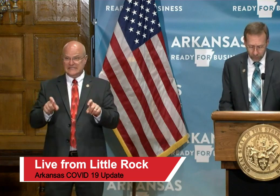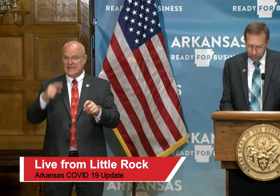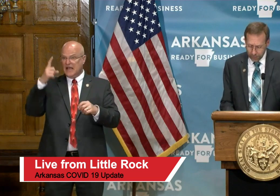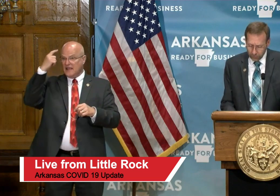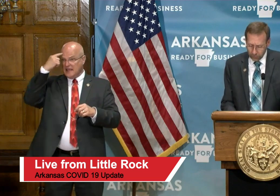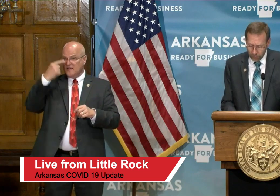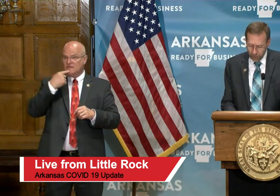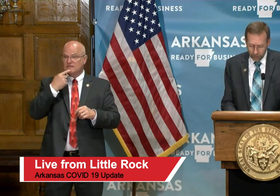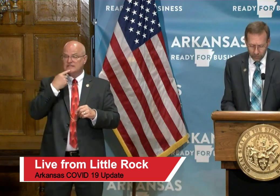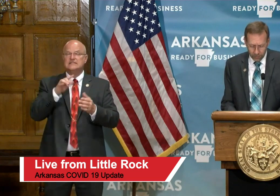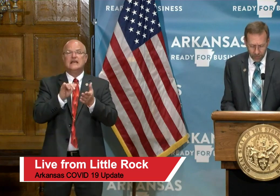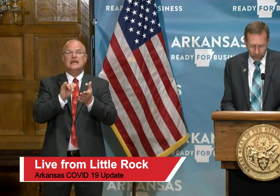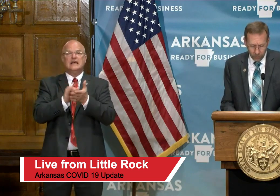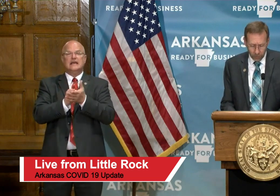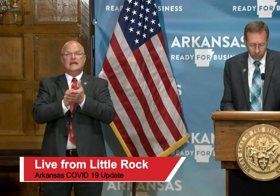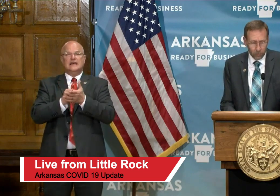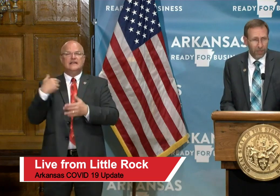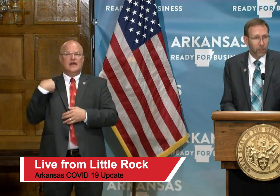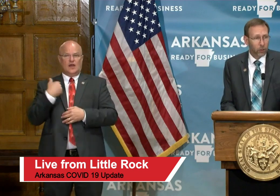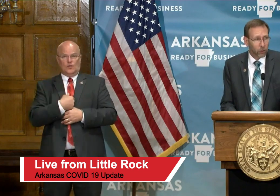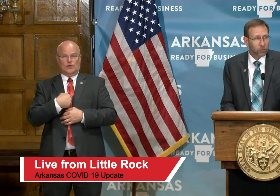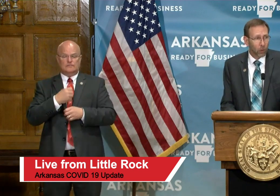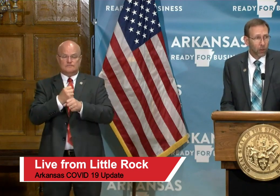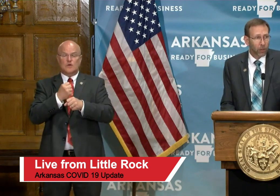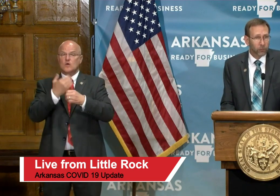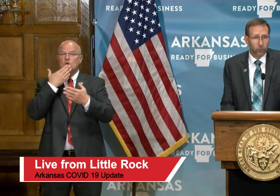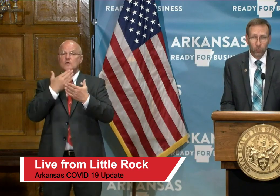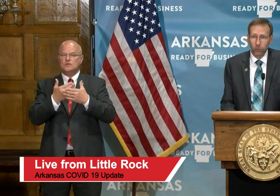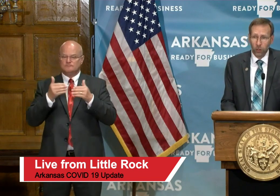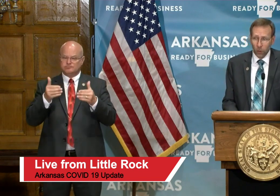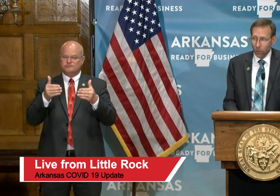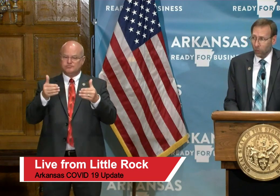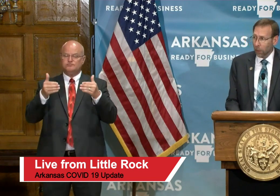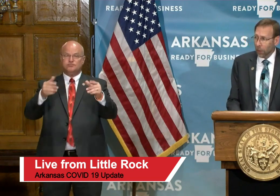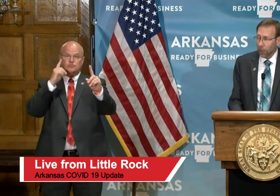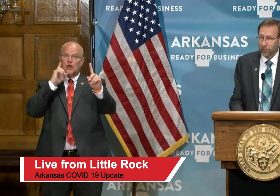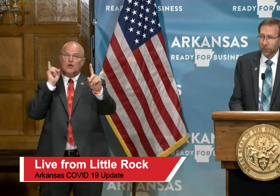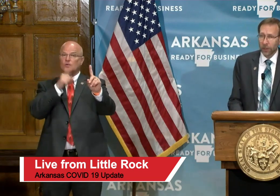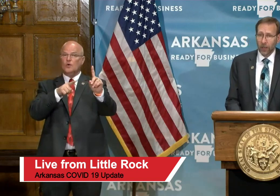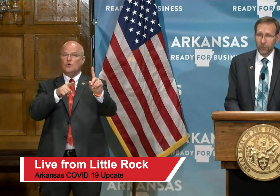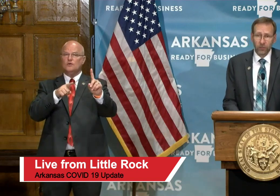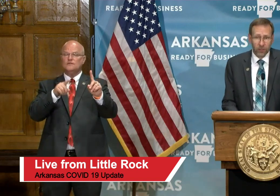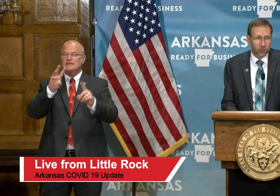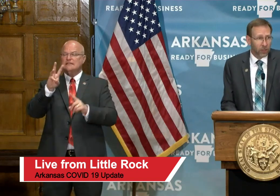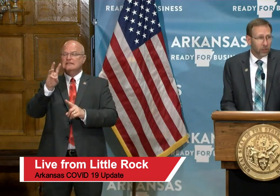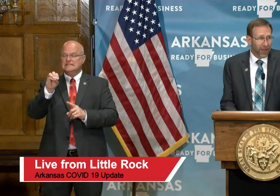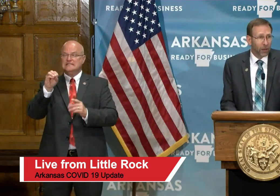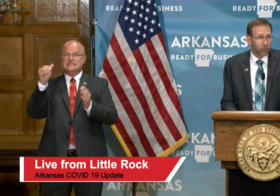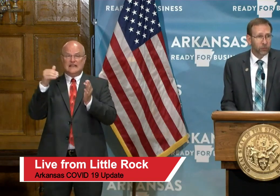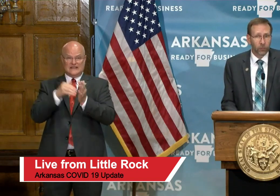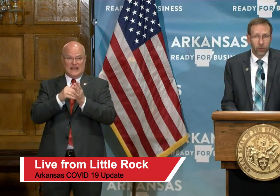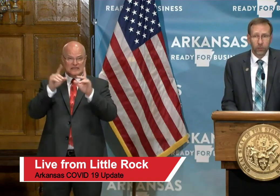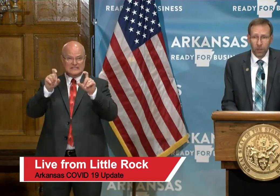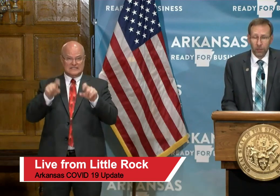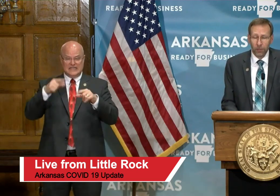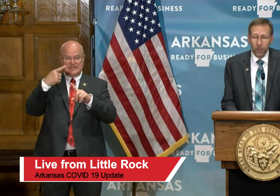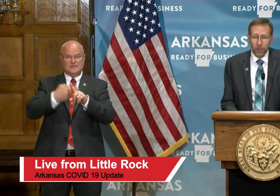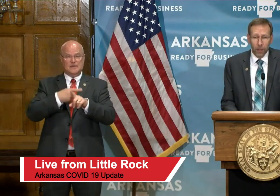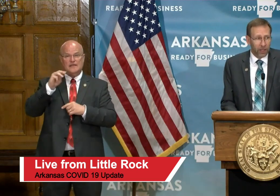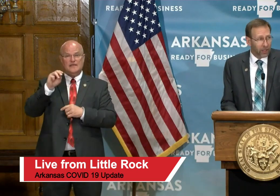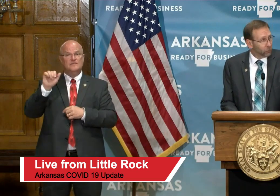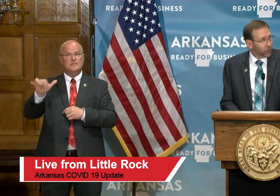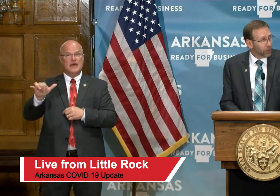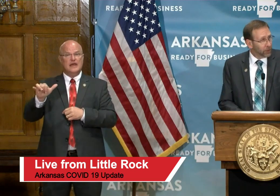The governor has mentioned that we are making good progress towards our goal of 60,000 for this